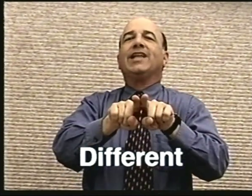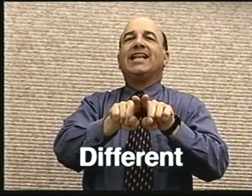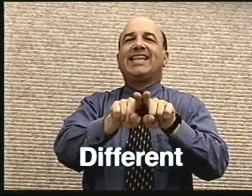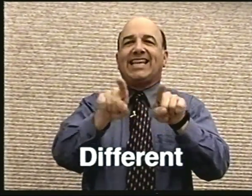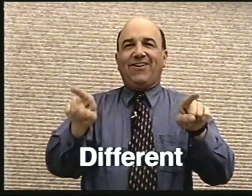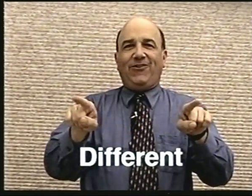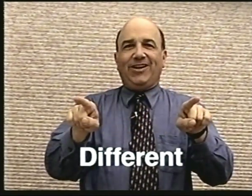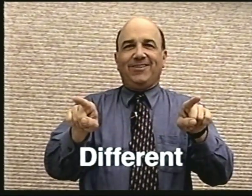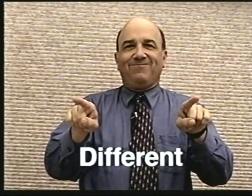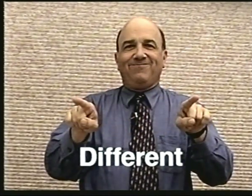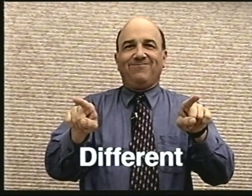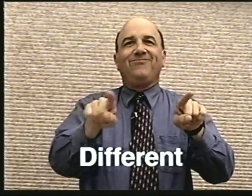different,